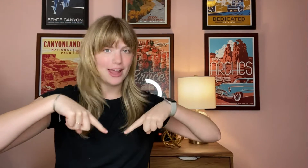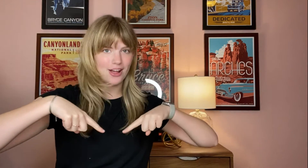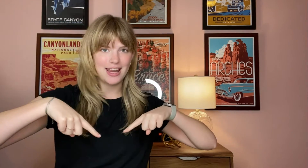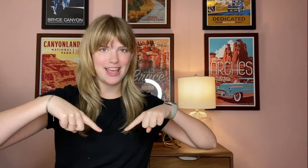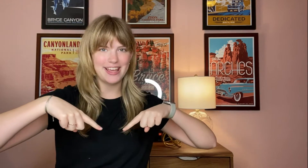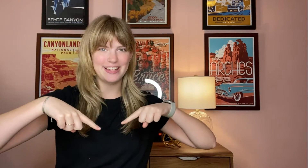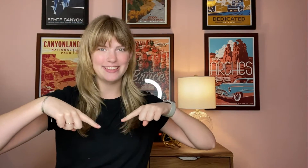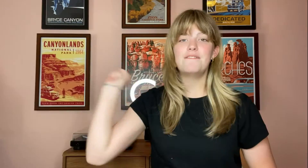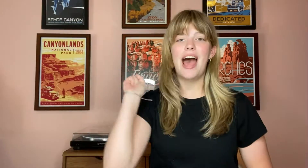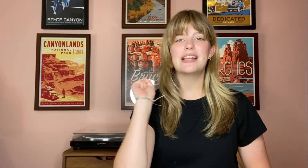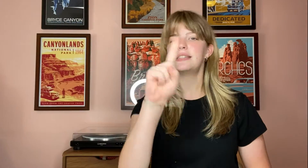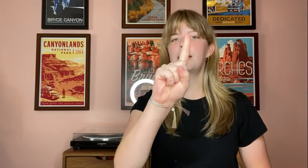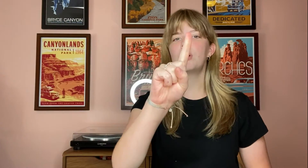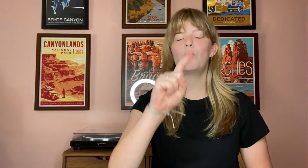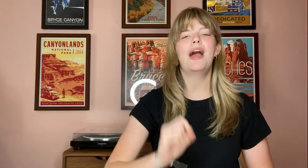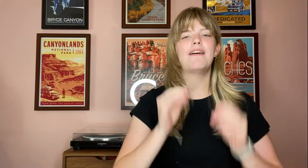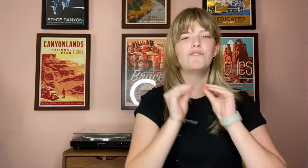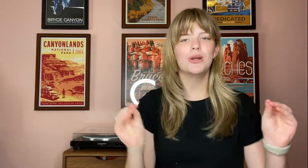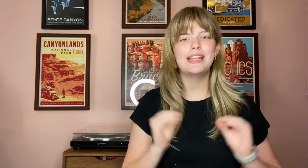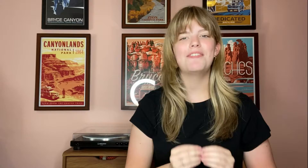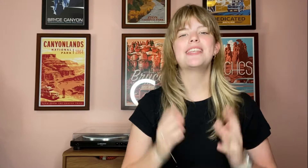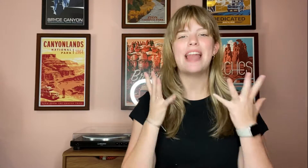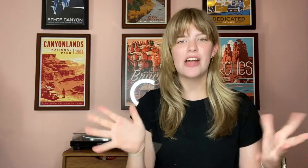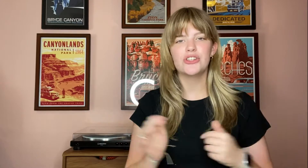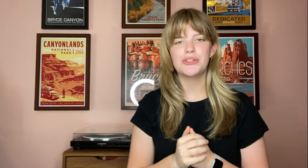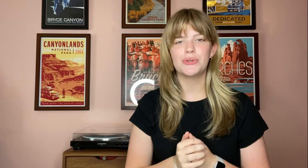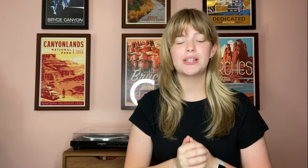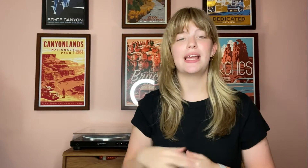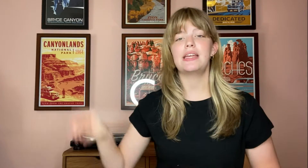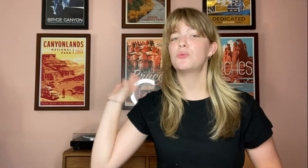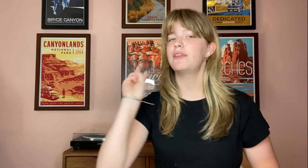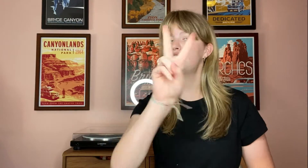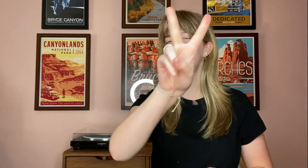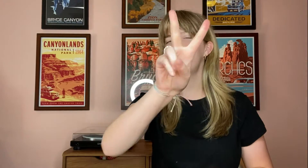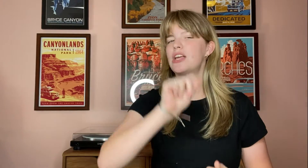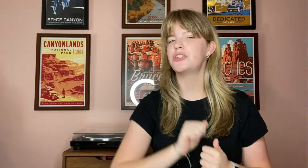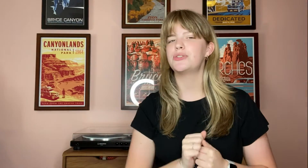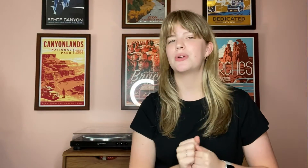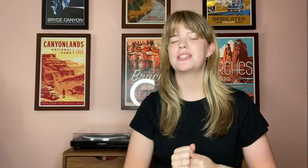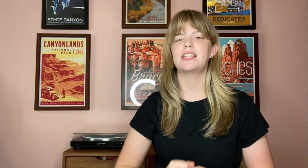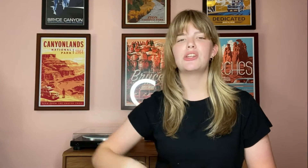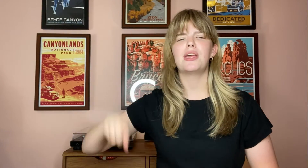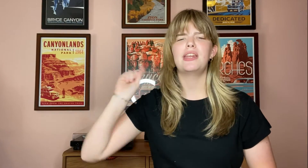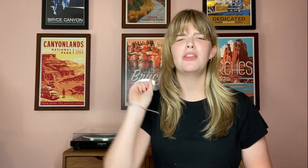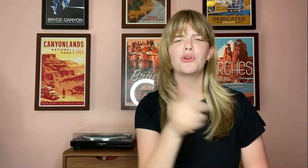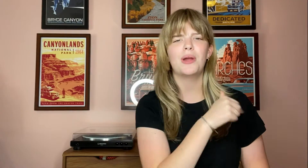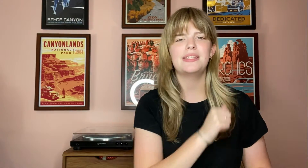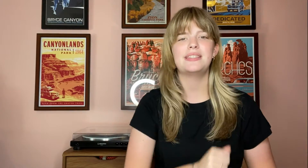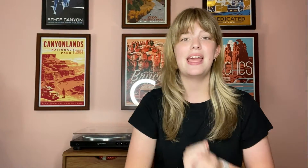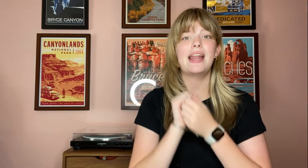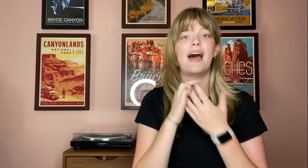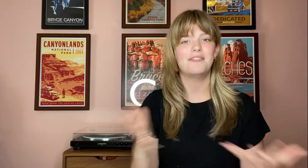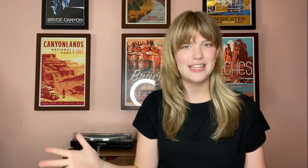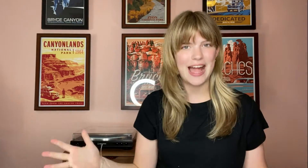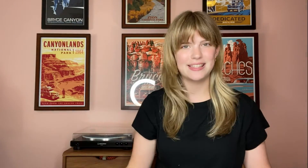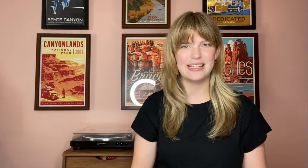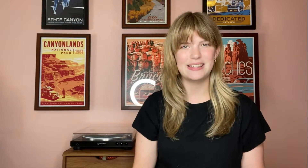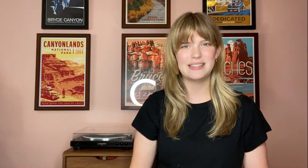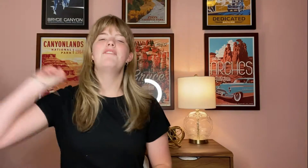on in. Fact number 1, Fort Davis National Historic Site is one of 2 National Historic Sites located in the great state of Texas.